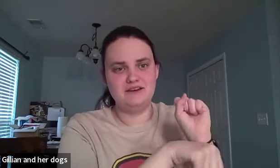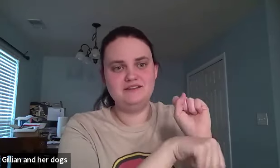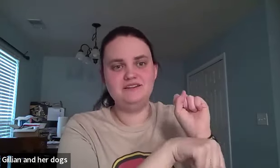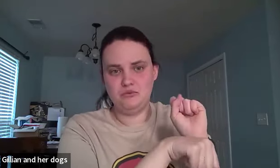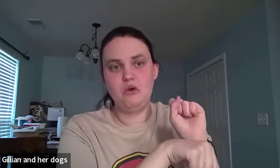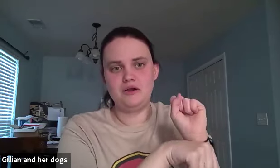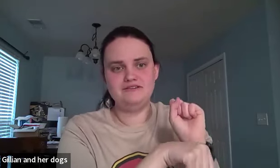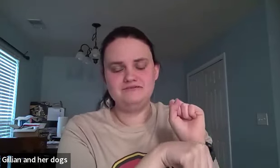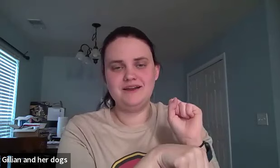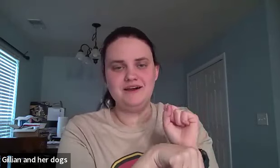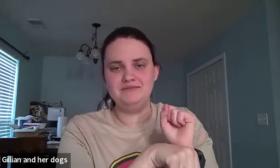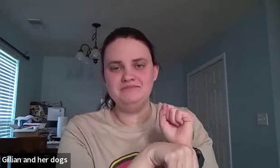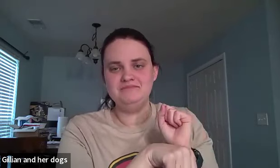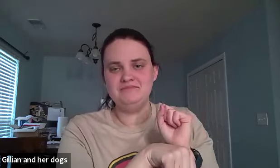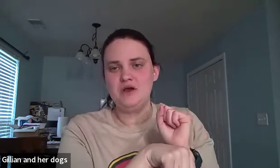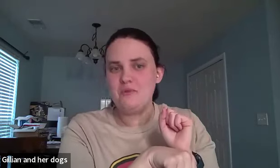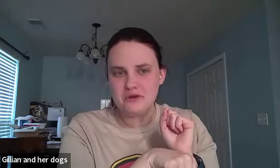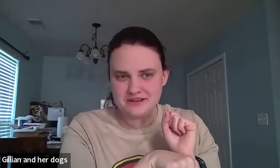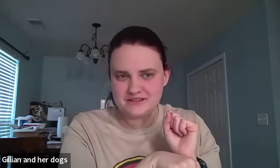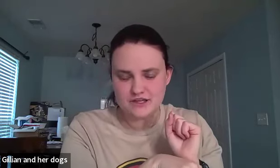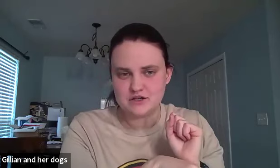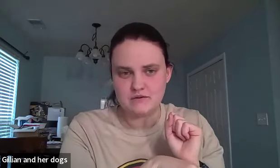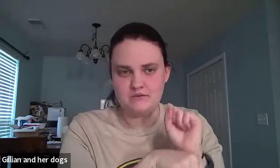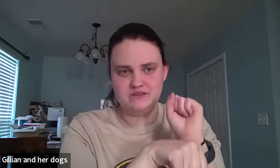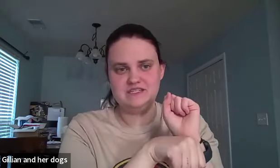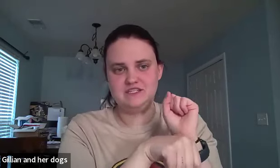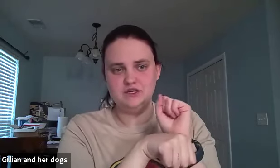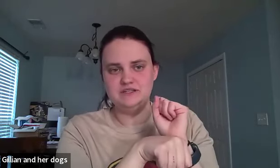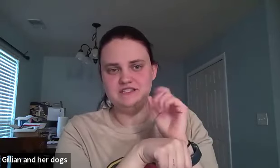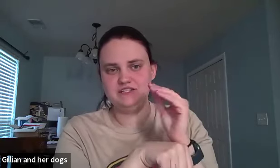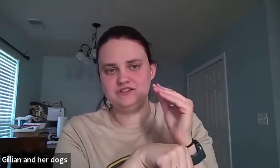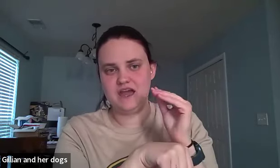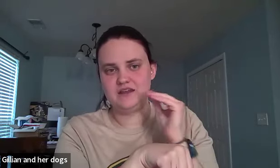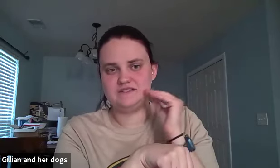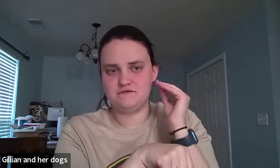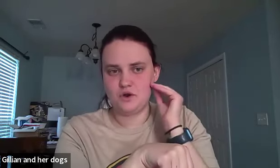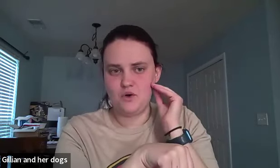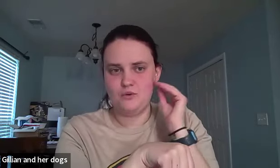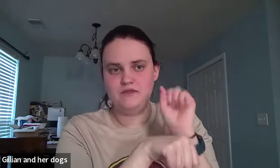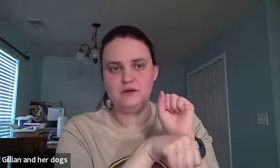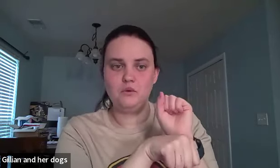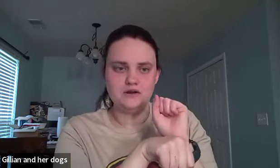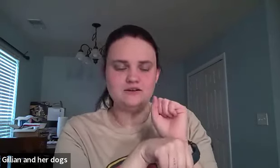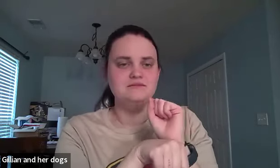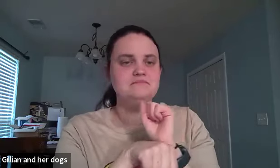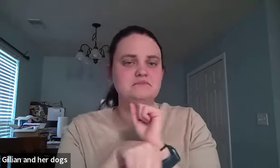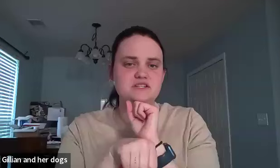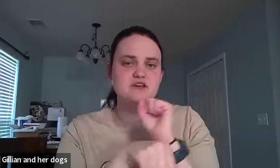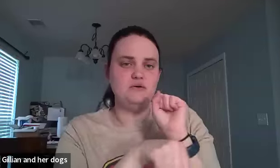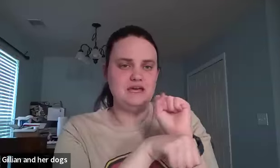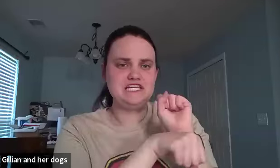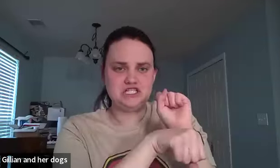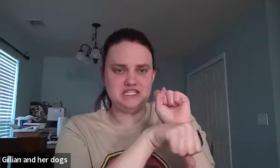on, work. Homework is also around with this too. It's usually adding the sign for home and then work. But so it's just